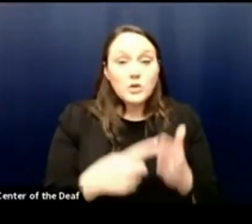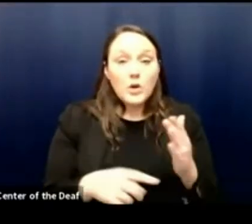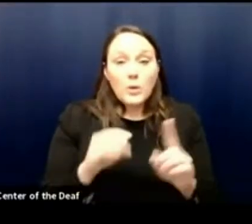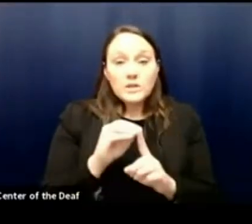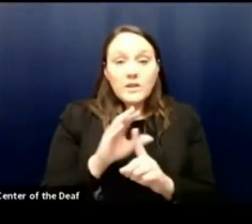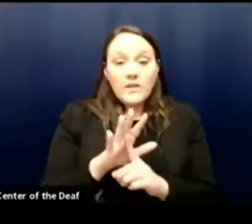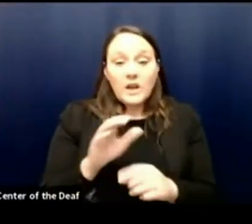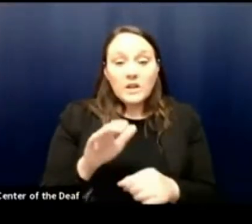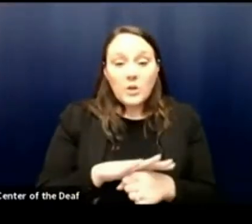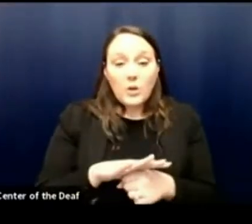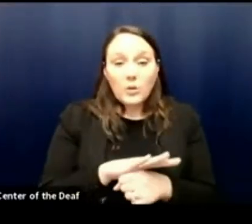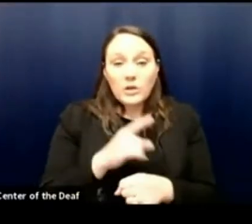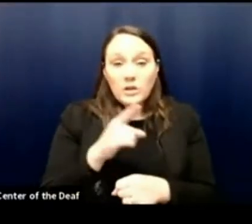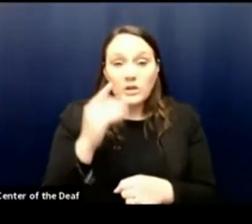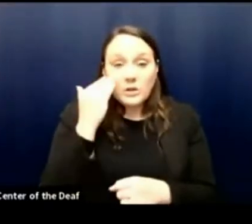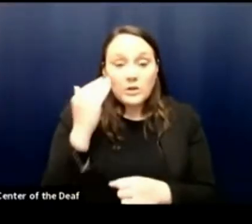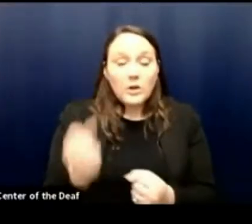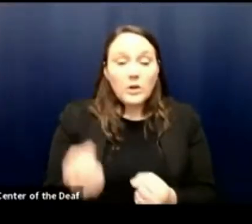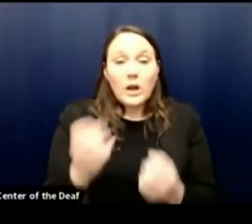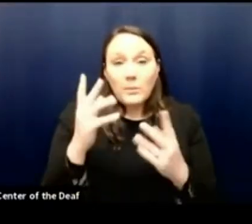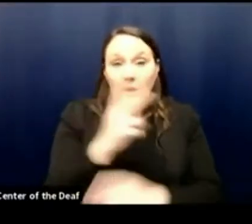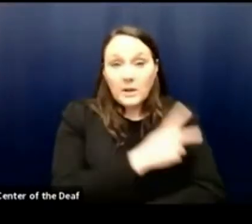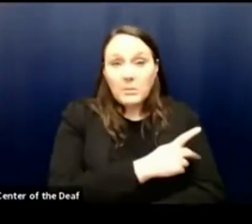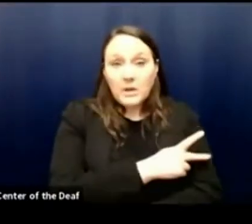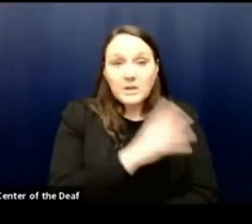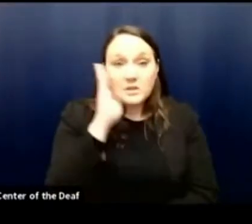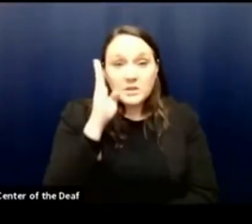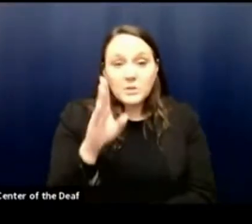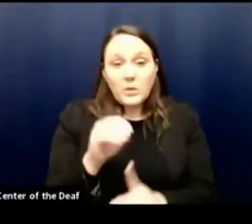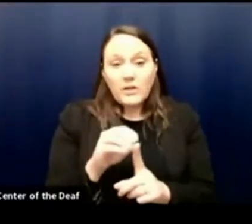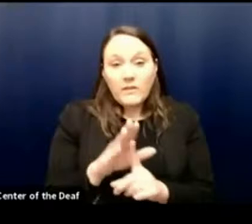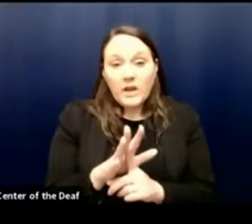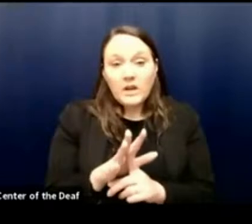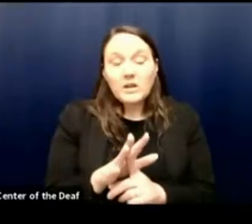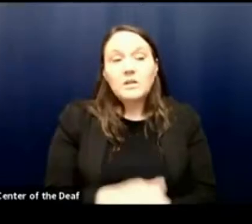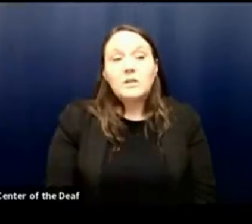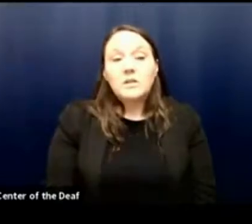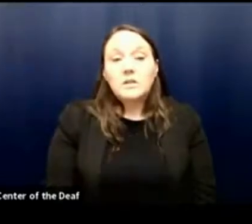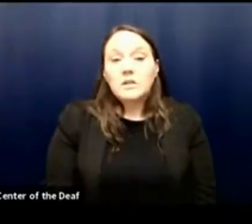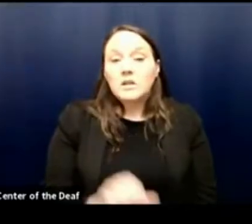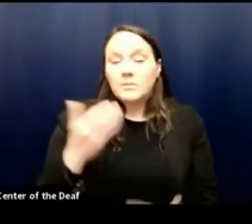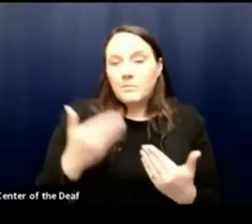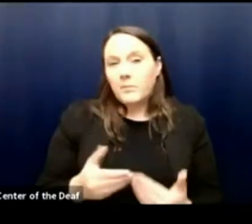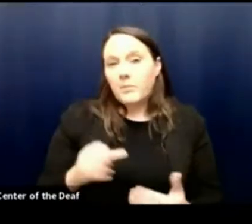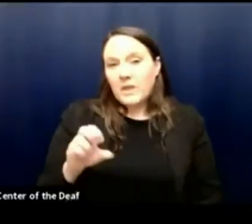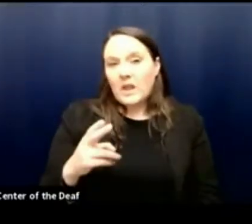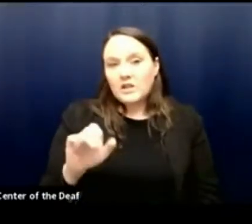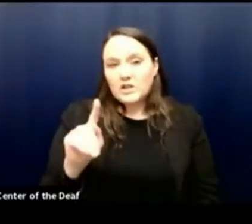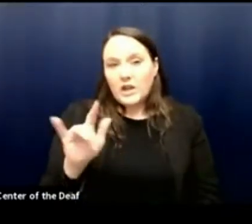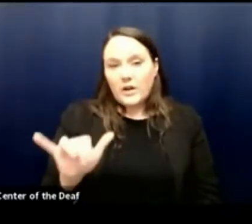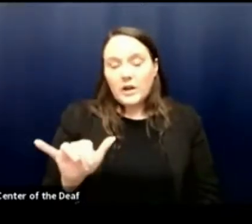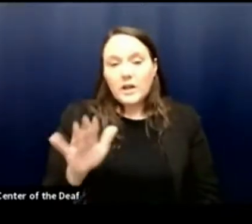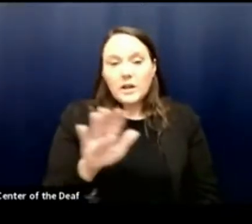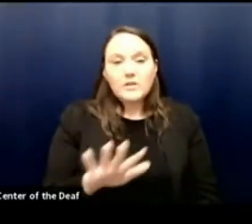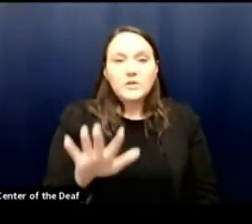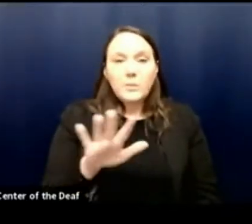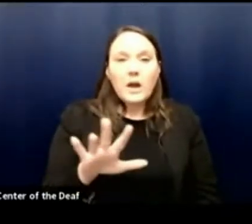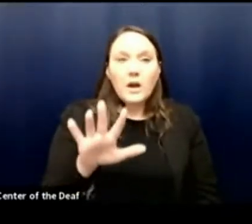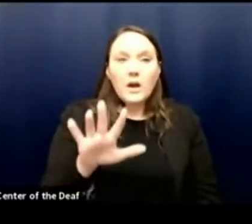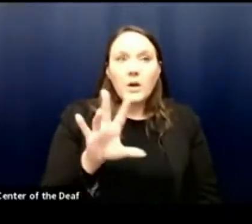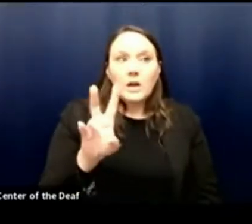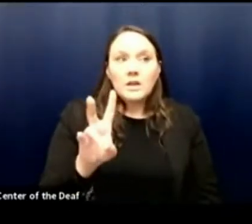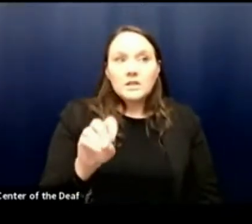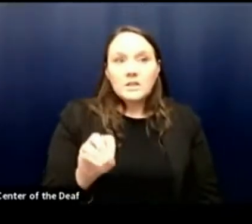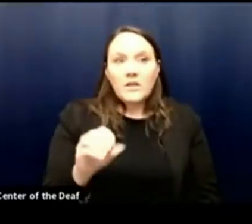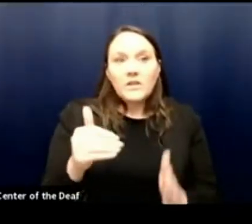Do we know how many patients that might affect? This is Charity. There's approximately 70,000,